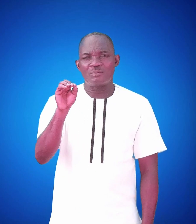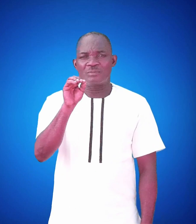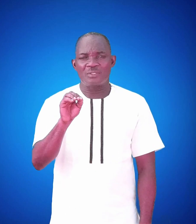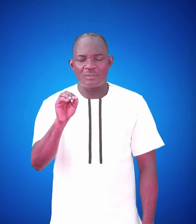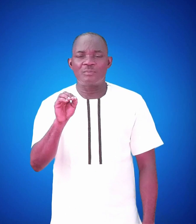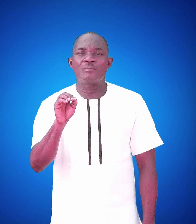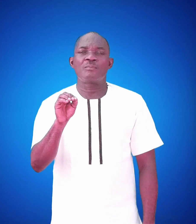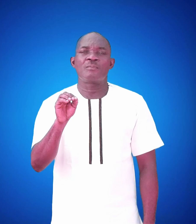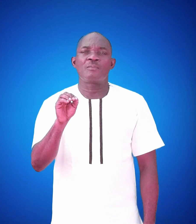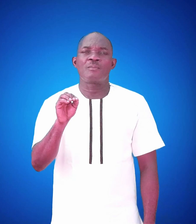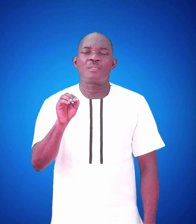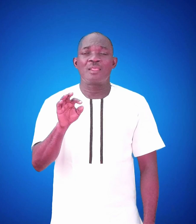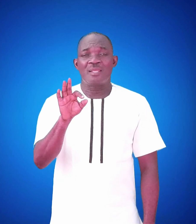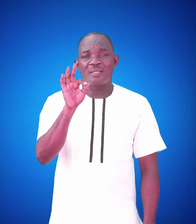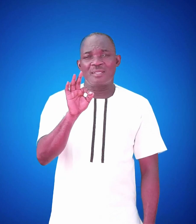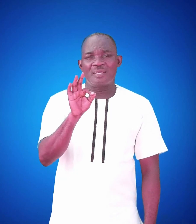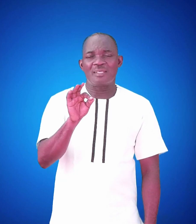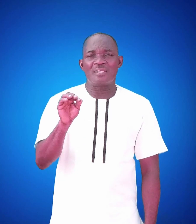900